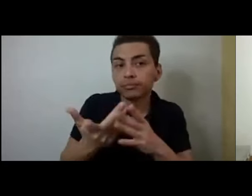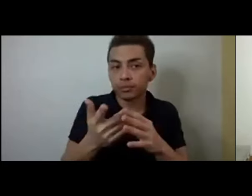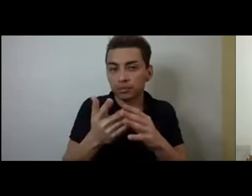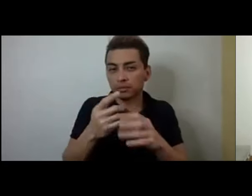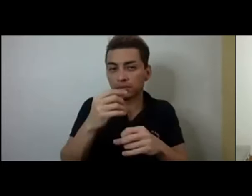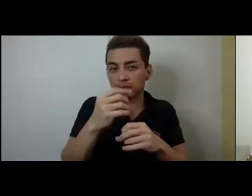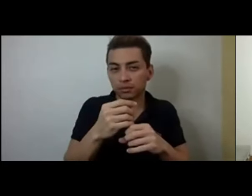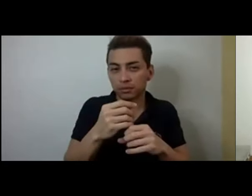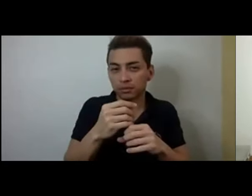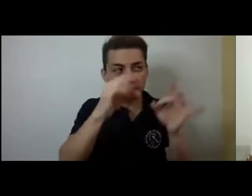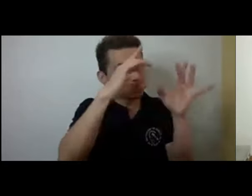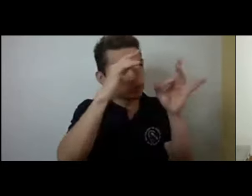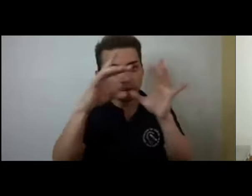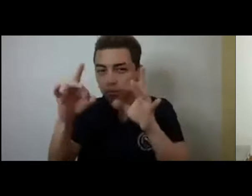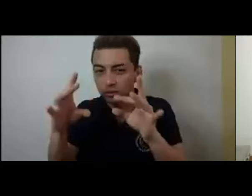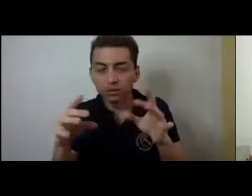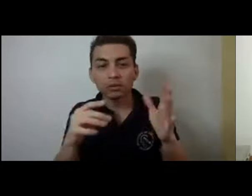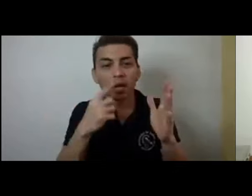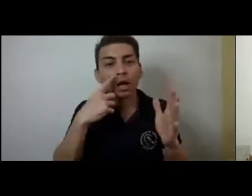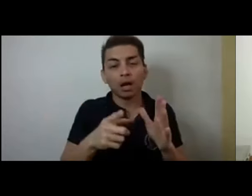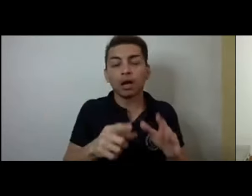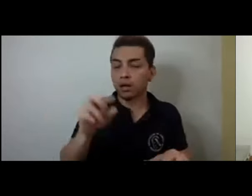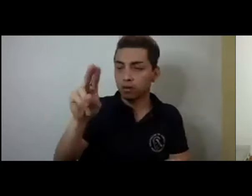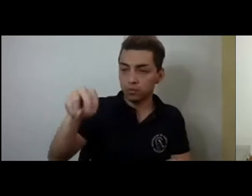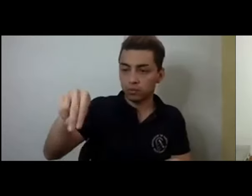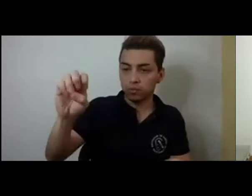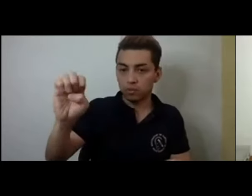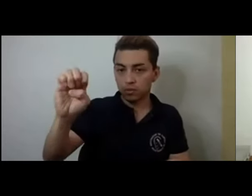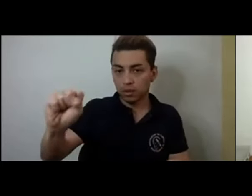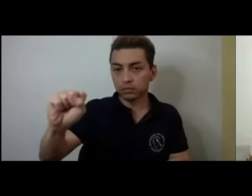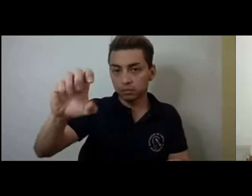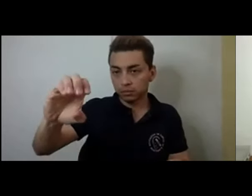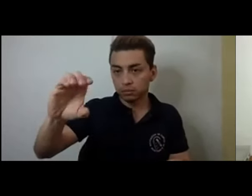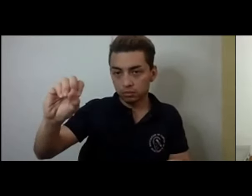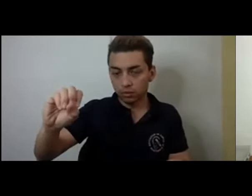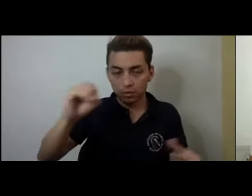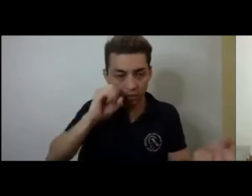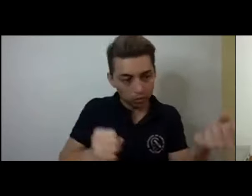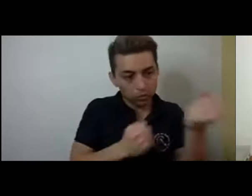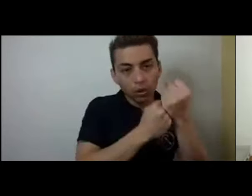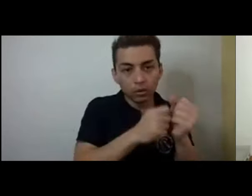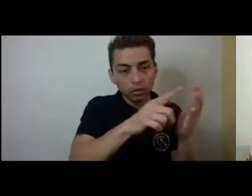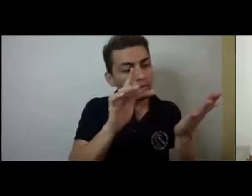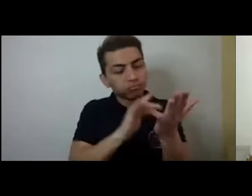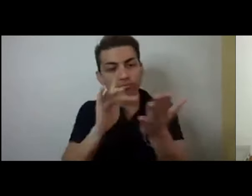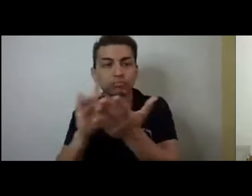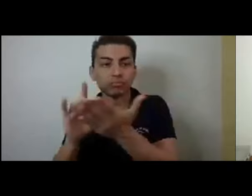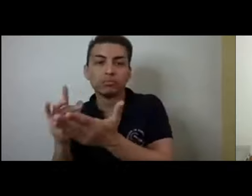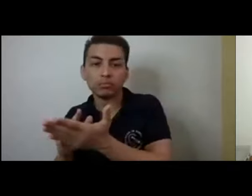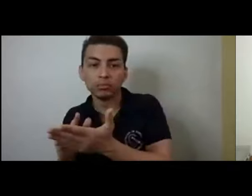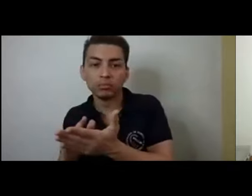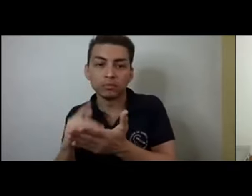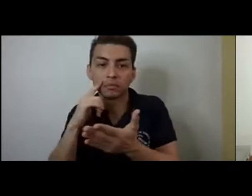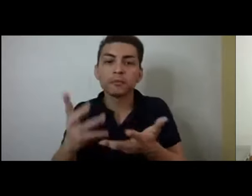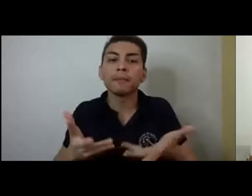and other development partners have provided support and technical advice. These are indeed tremendous achievements